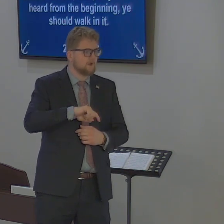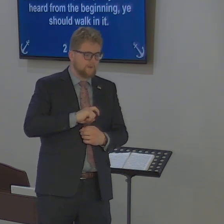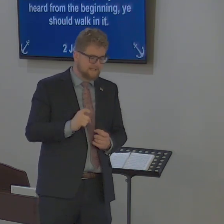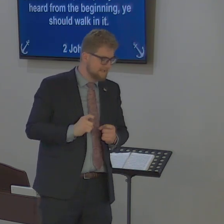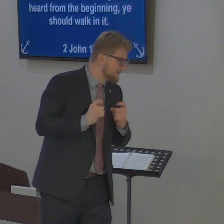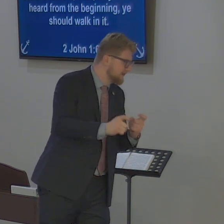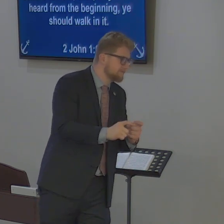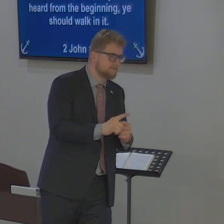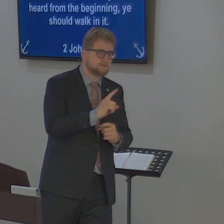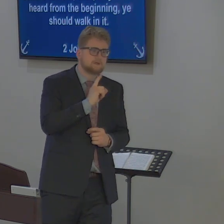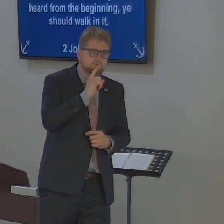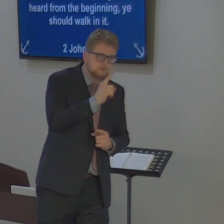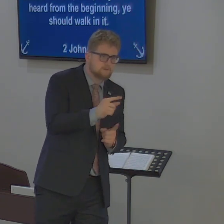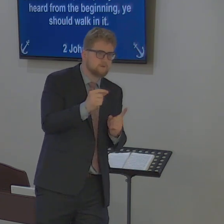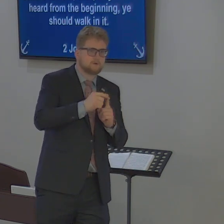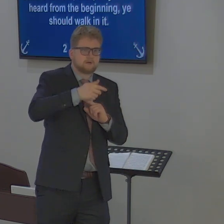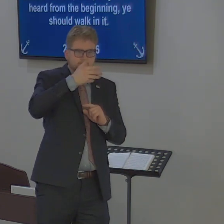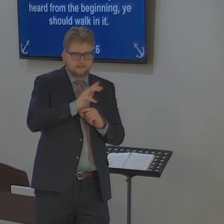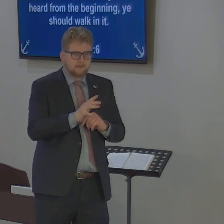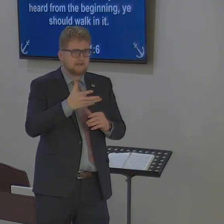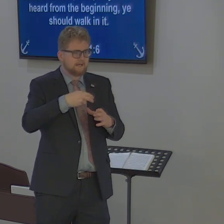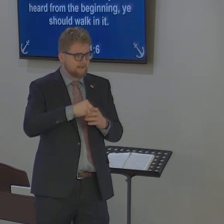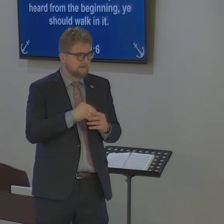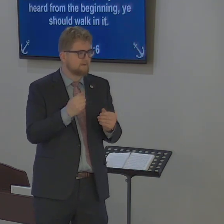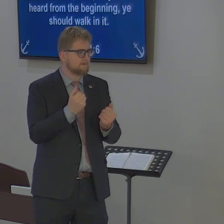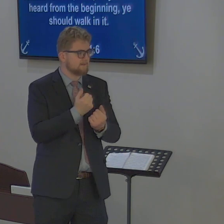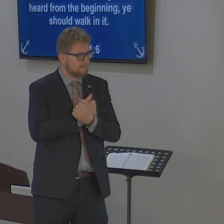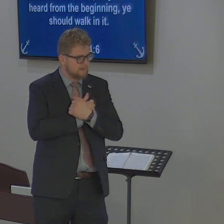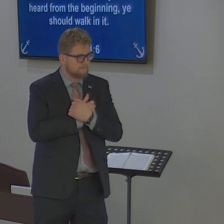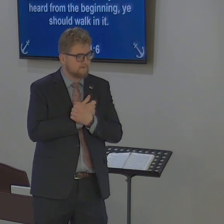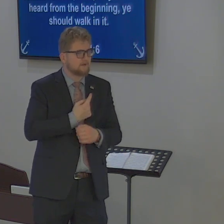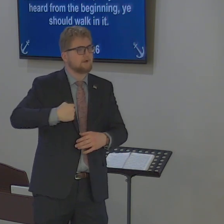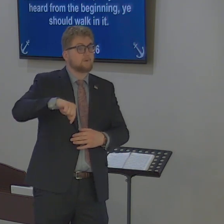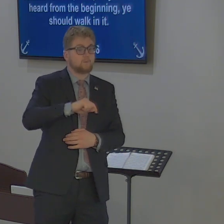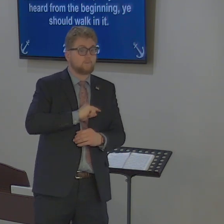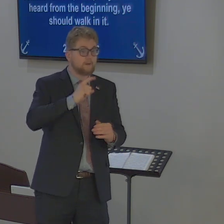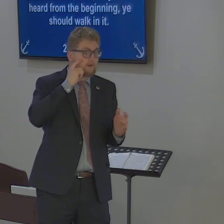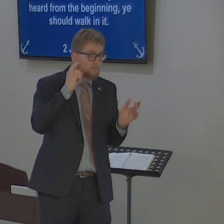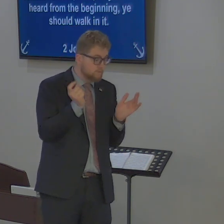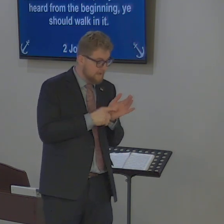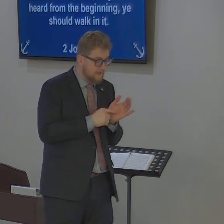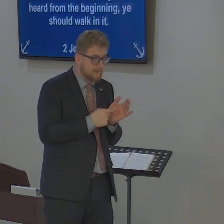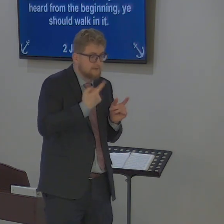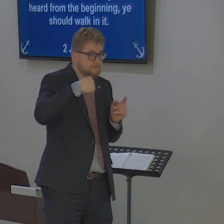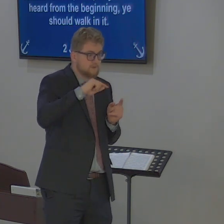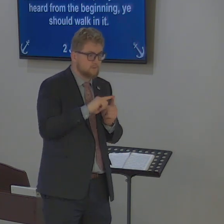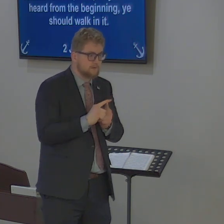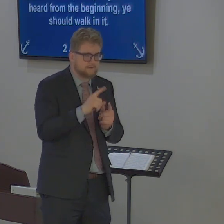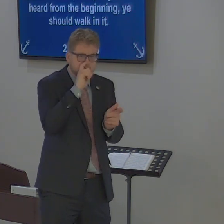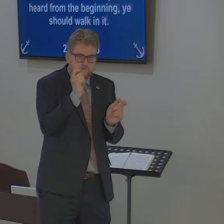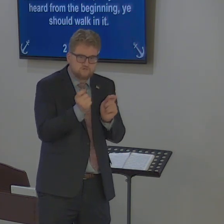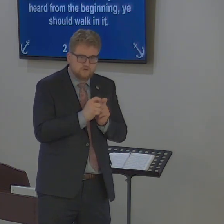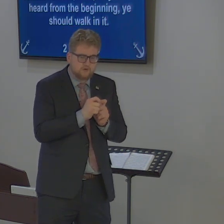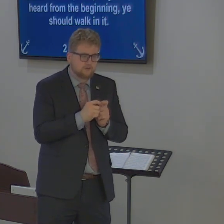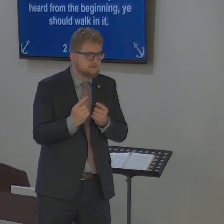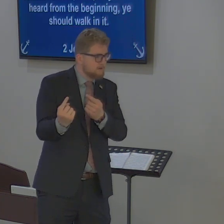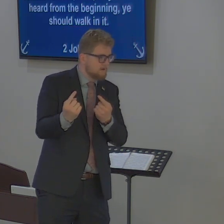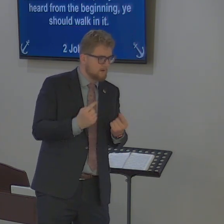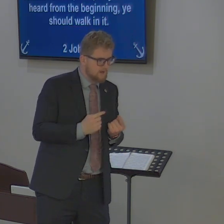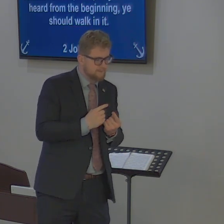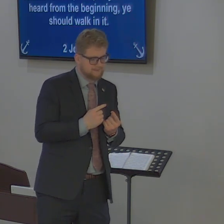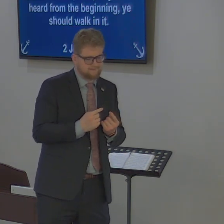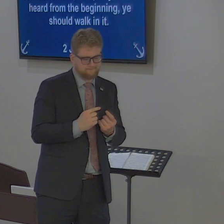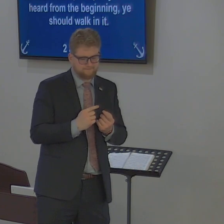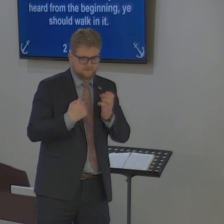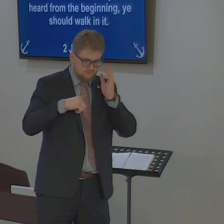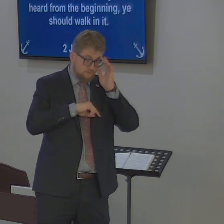God, in love. So we recognize when the deceivers come up and how detrimental it is that